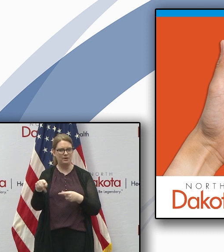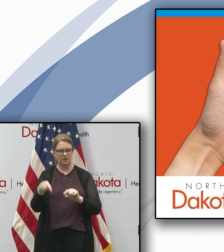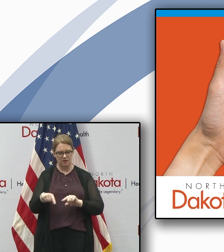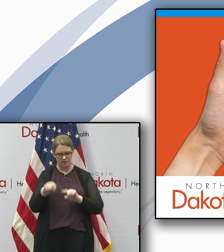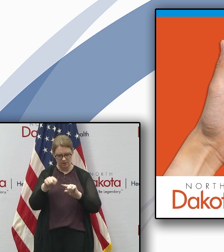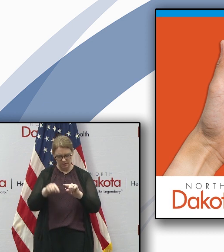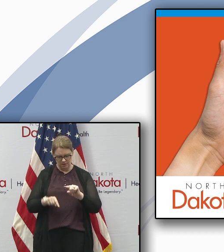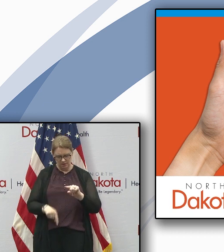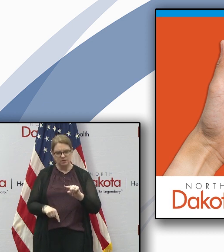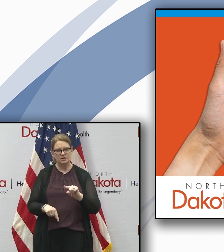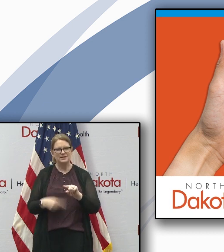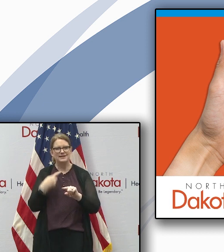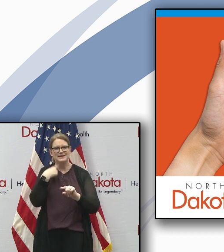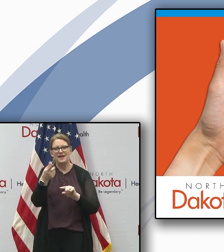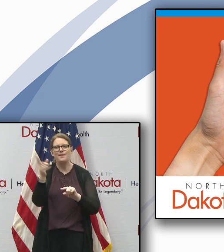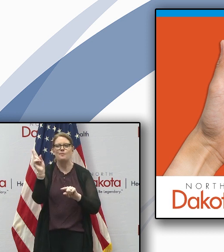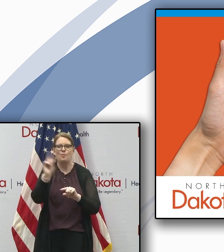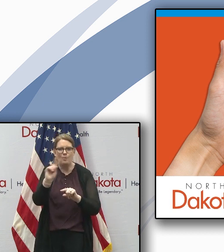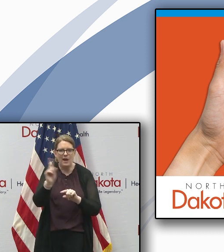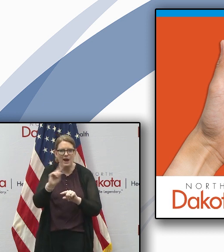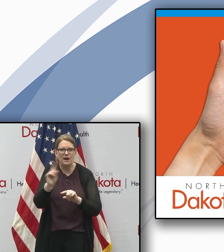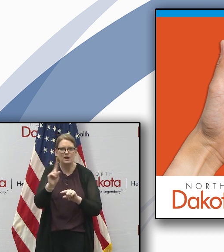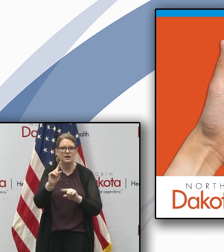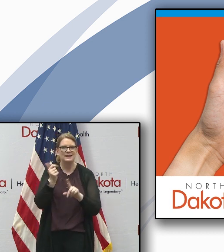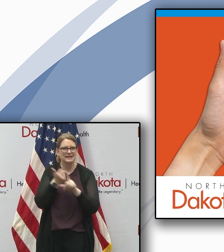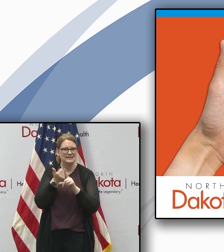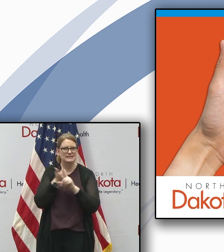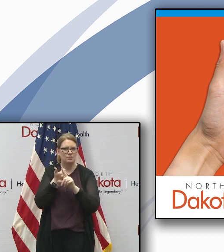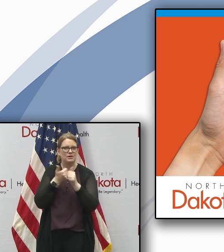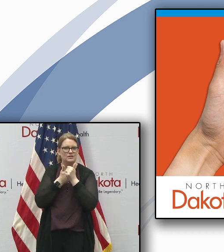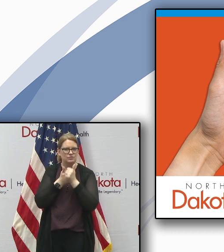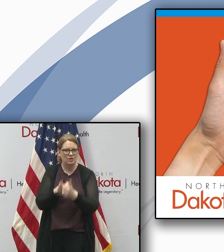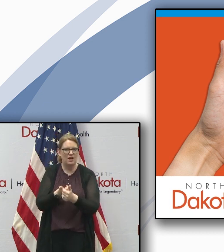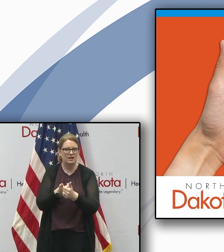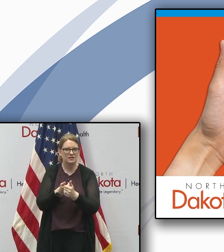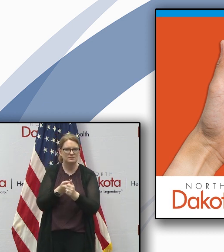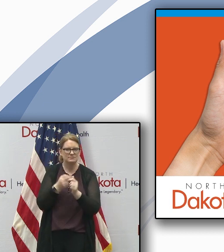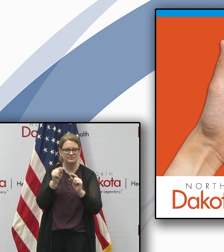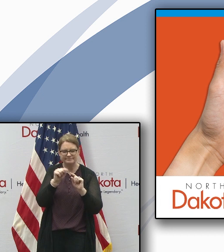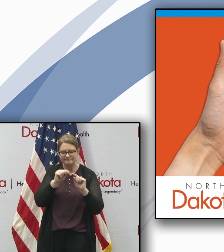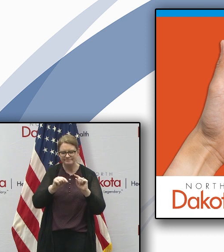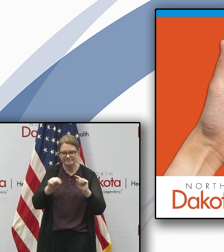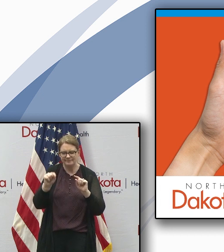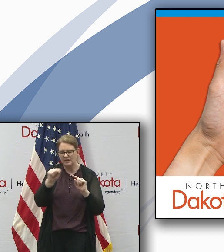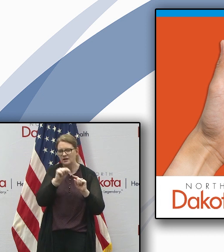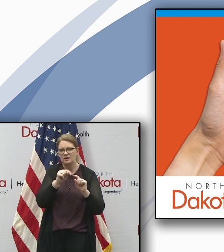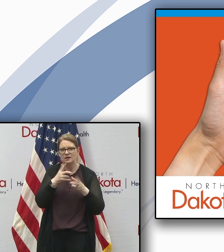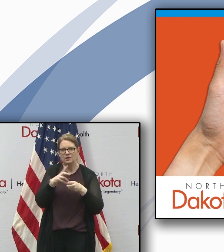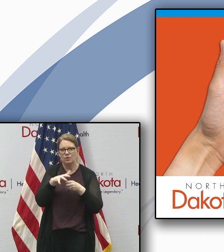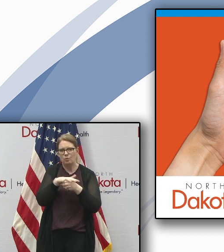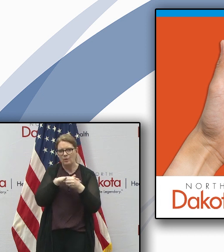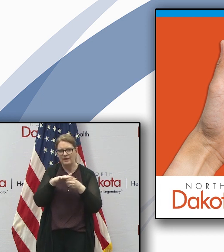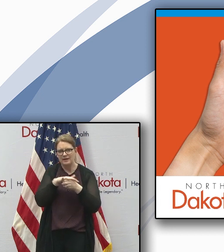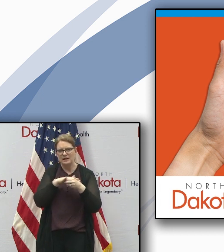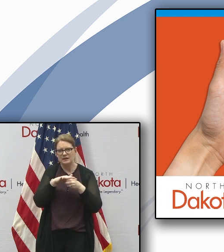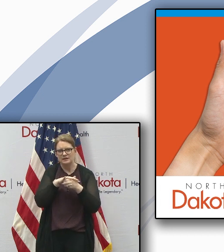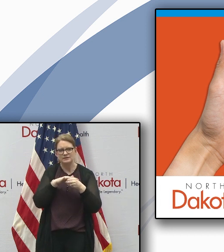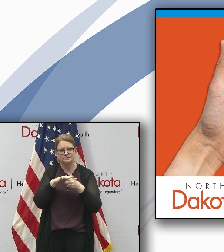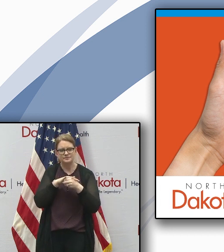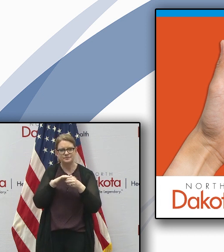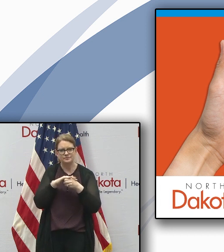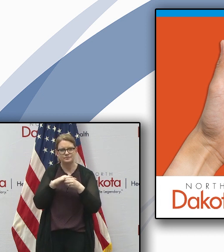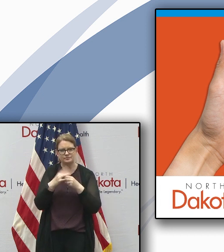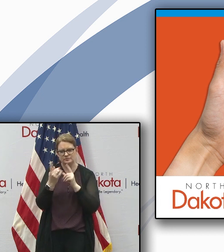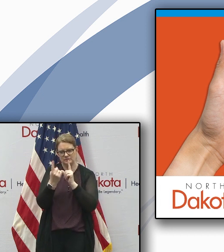you've been in terms of locations, and it would track at a granularity if you've been within a narrow distance